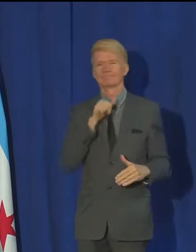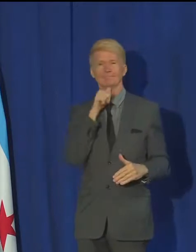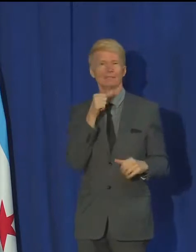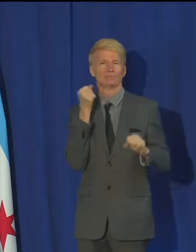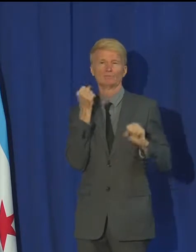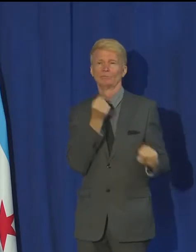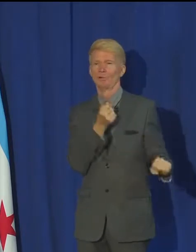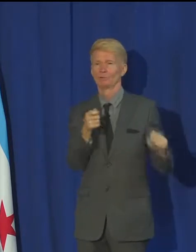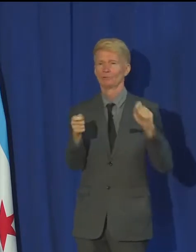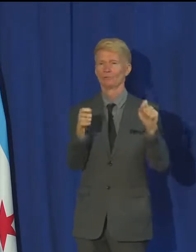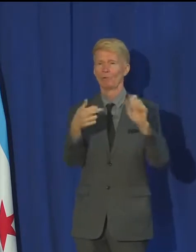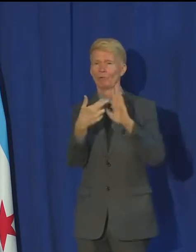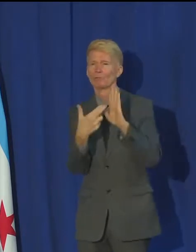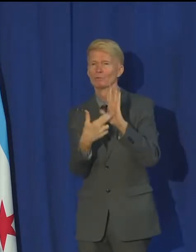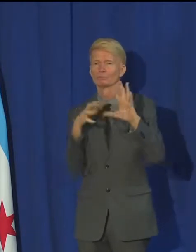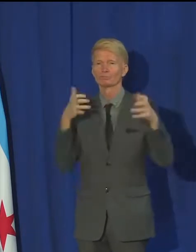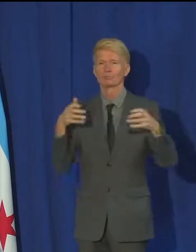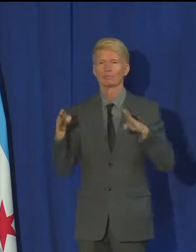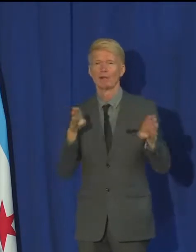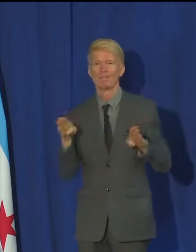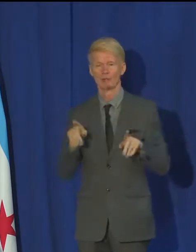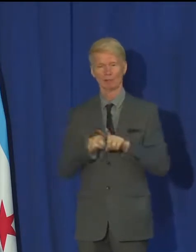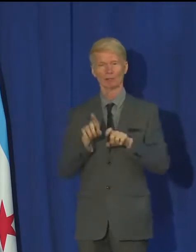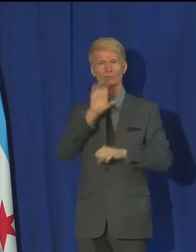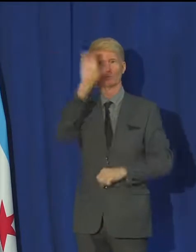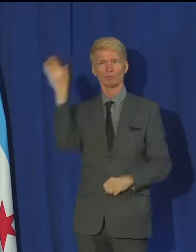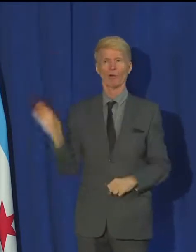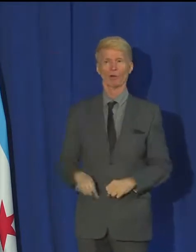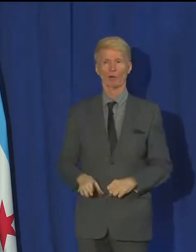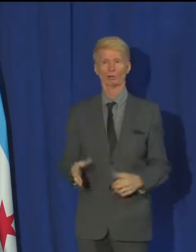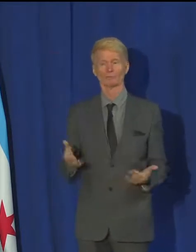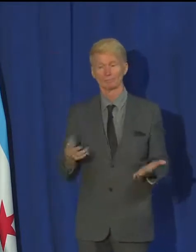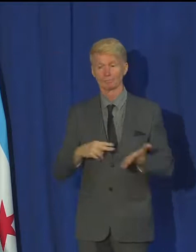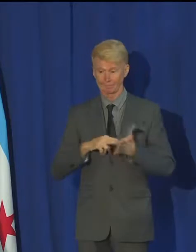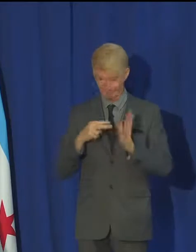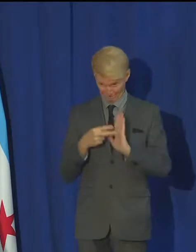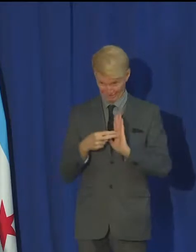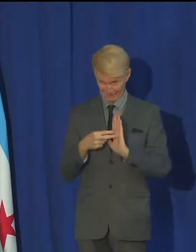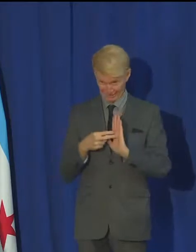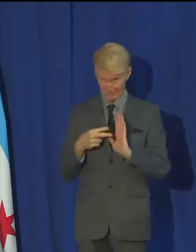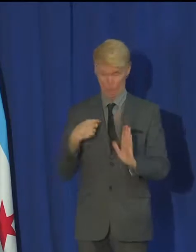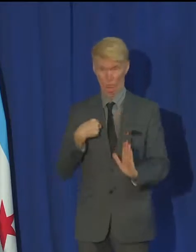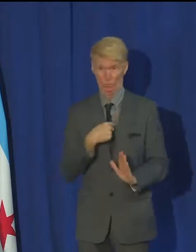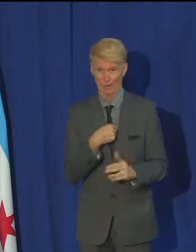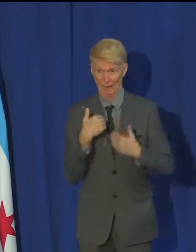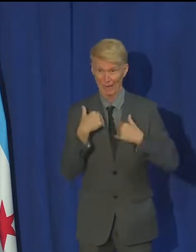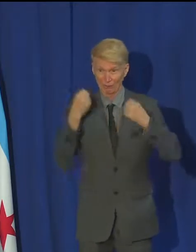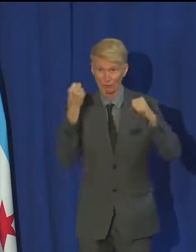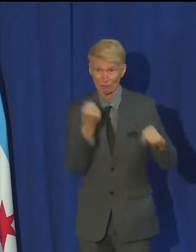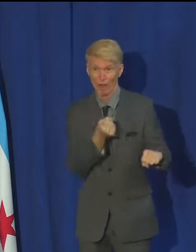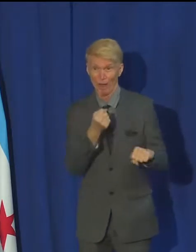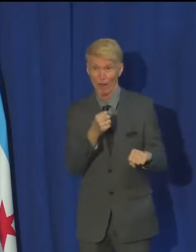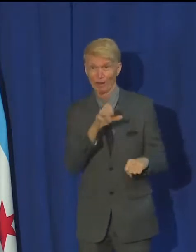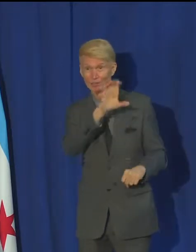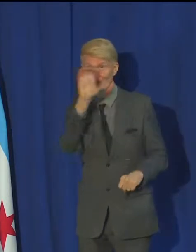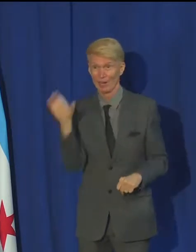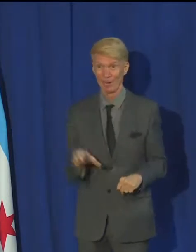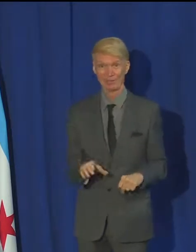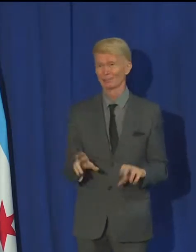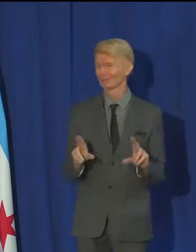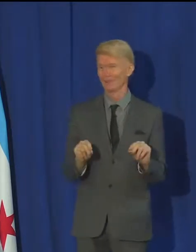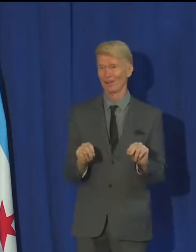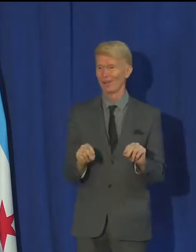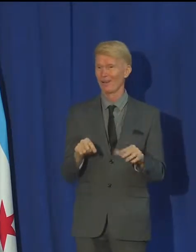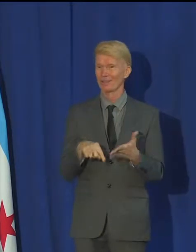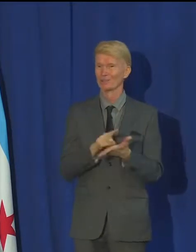as strong control as we are here in Chicago. And we are not in as strong control in Chicago this week as we